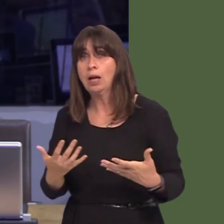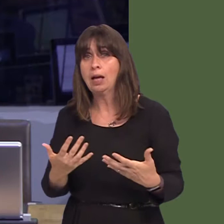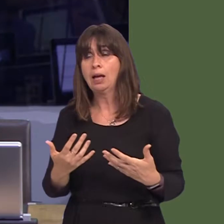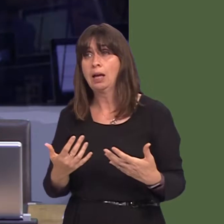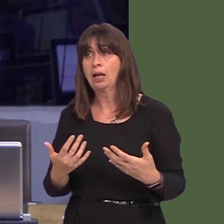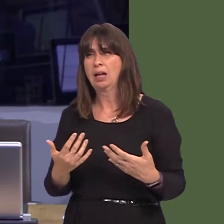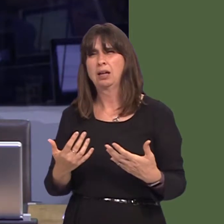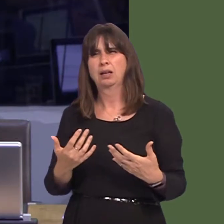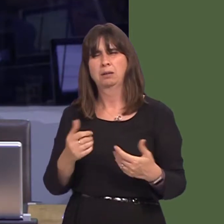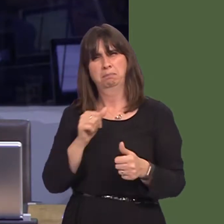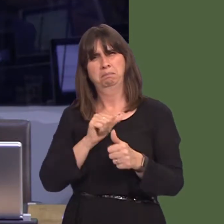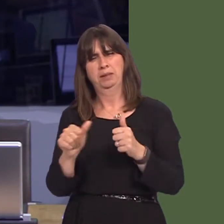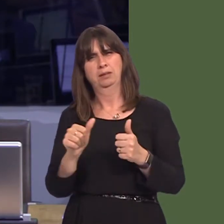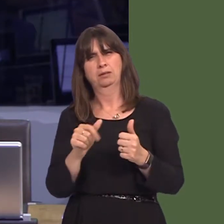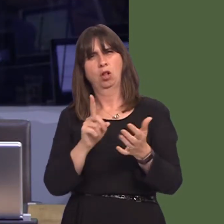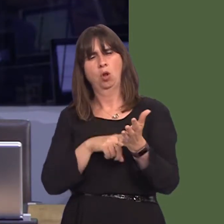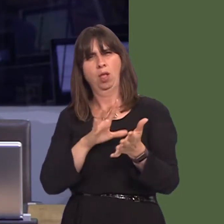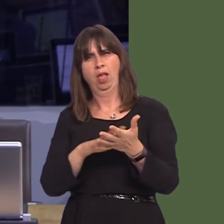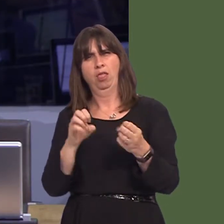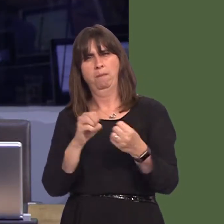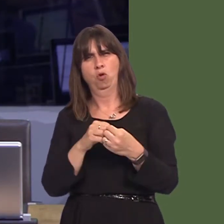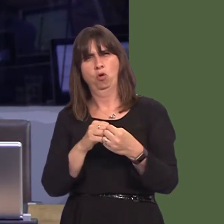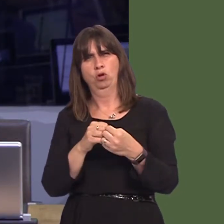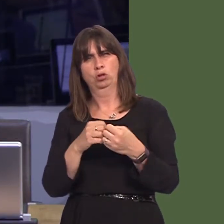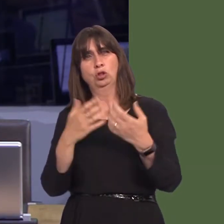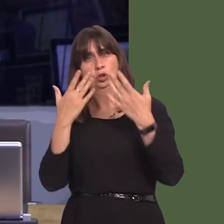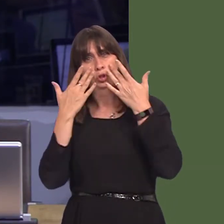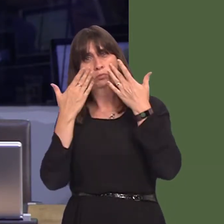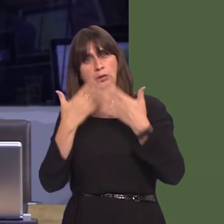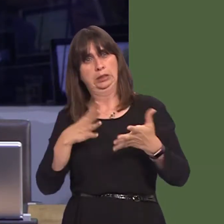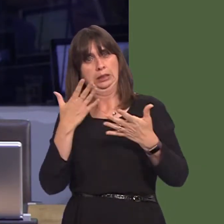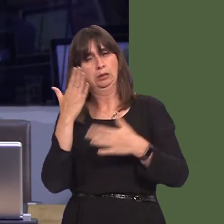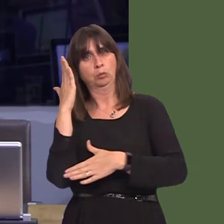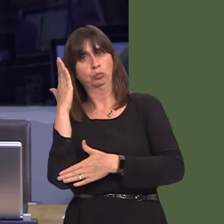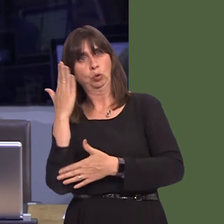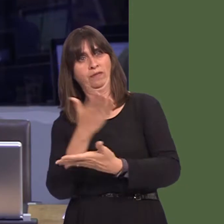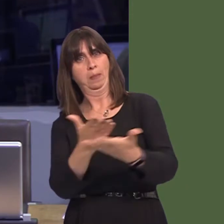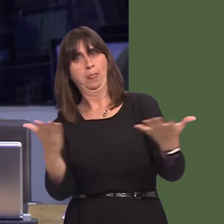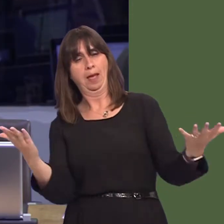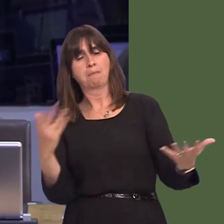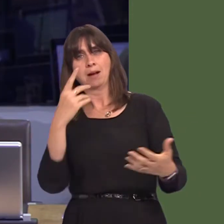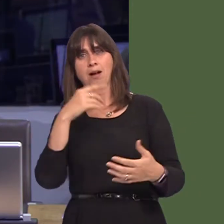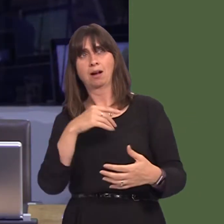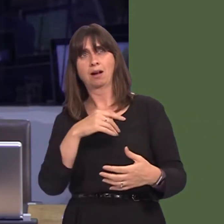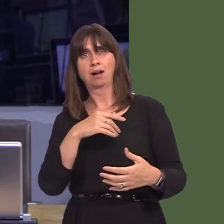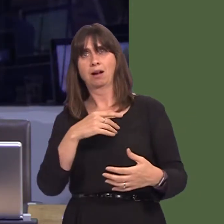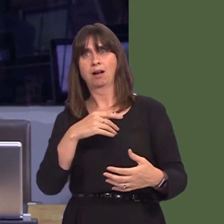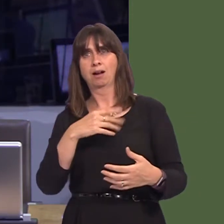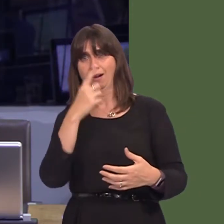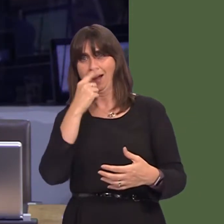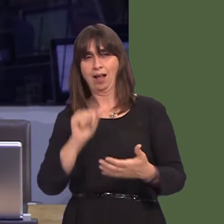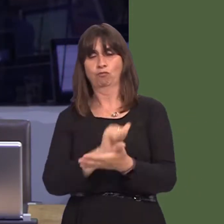primary care. Wouldn't it make more sense that the Health Board at least show the residents of the Hywel area that they can do these basics